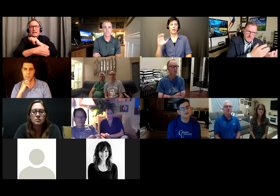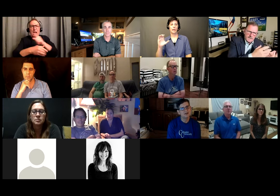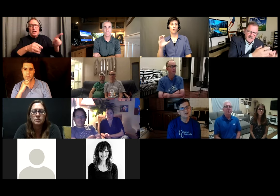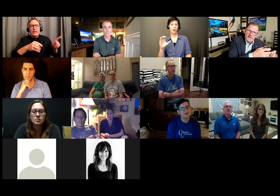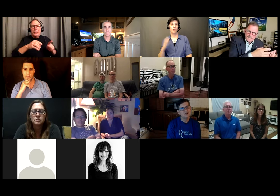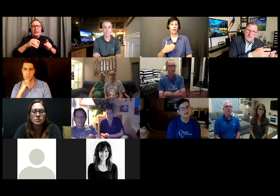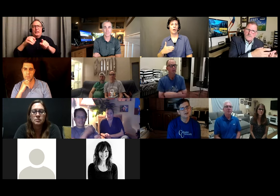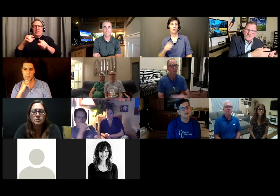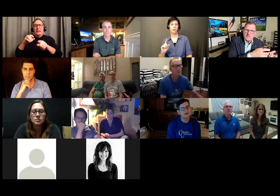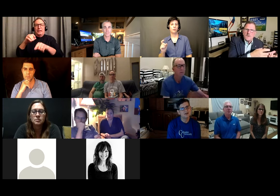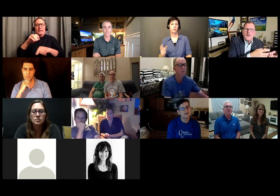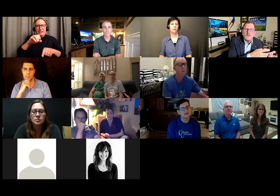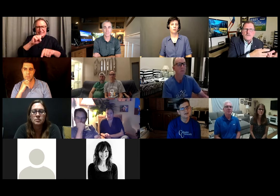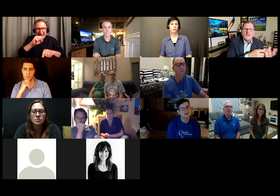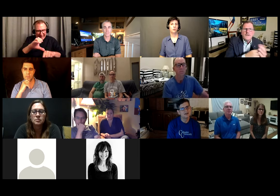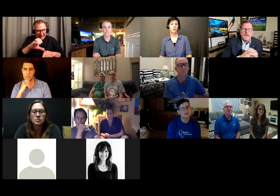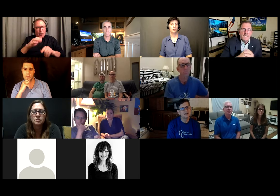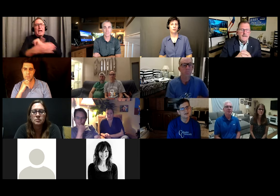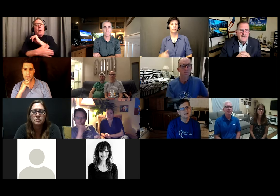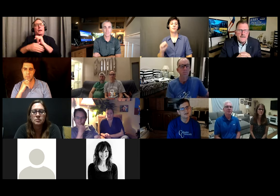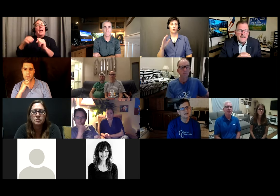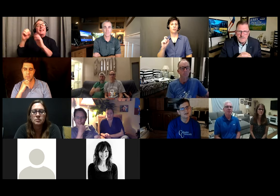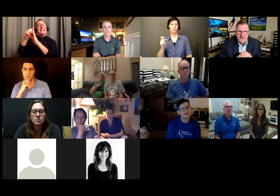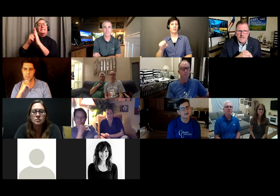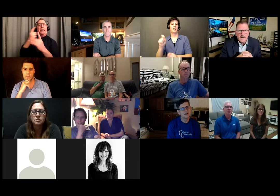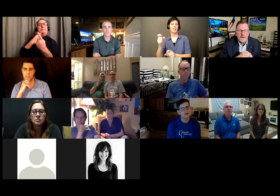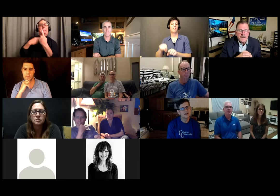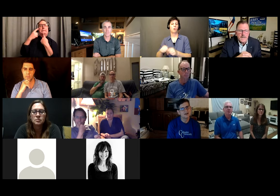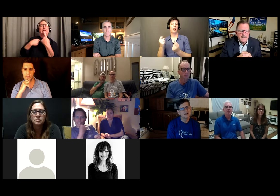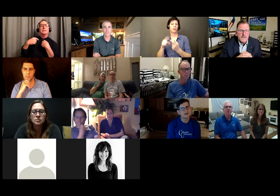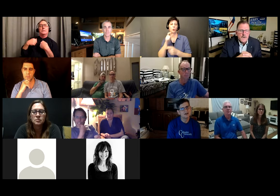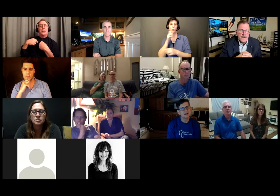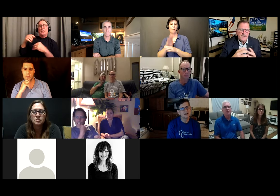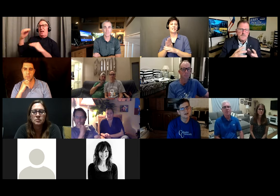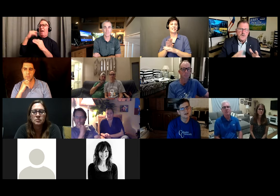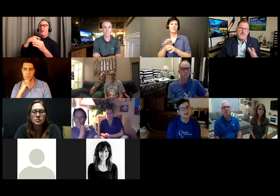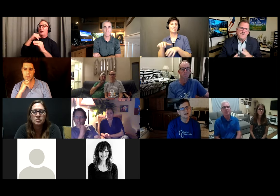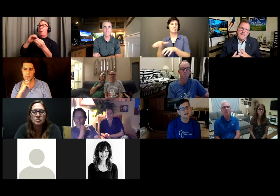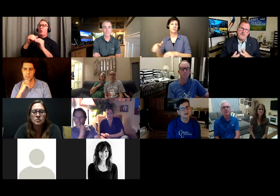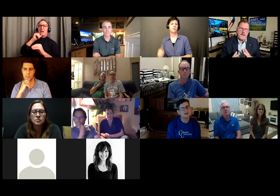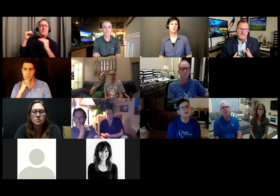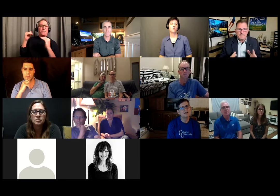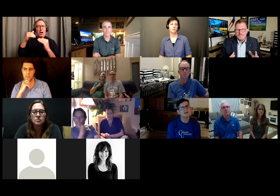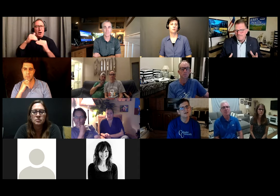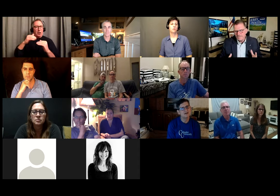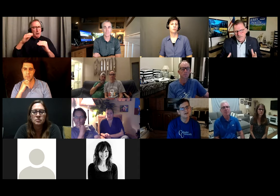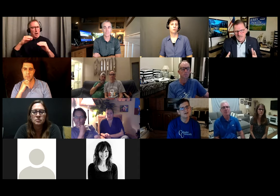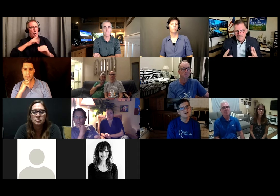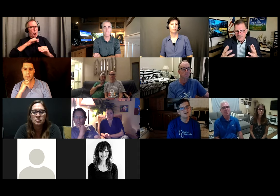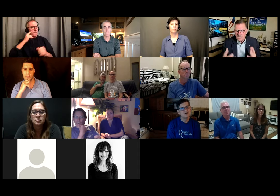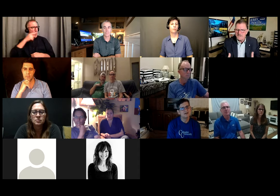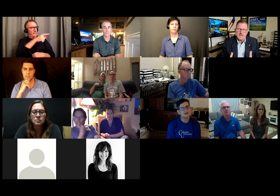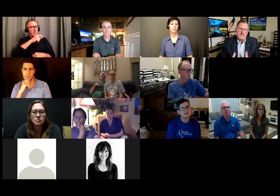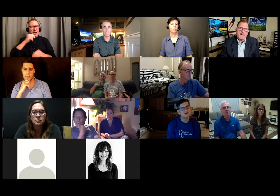the companies that have most of the employees in Santa Clara County. And And there's a movement afoot.